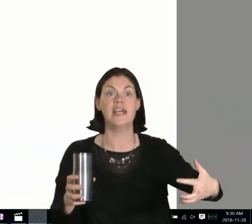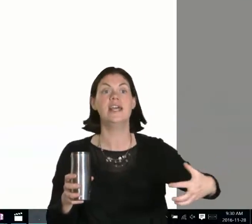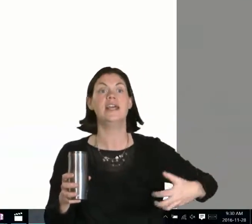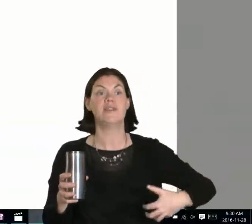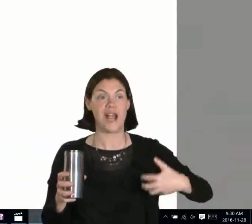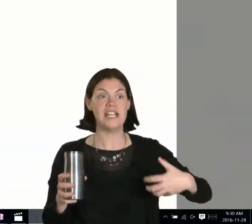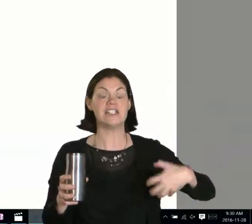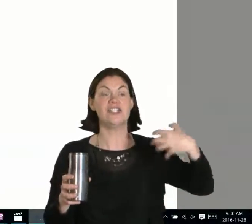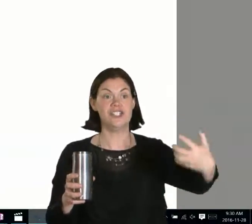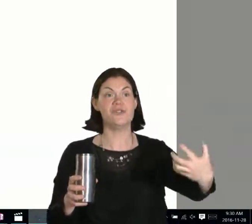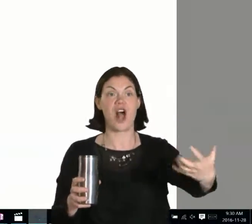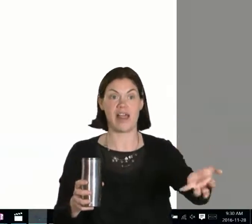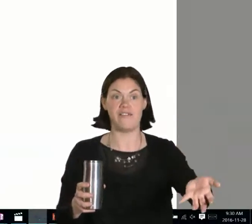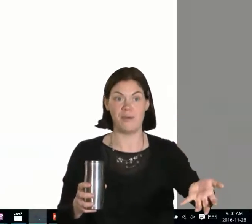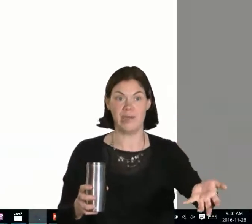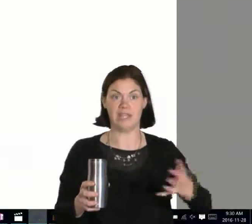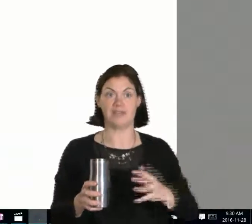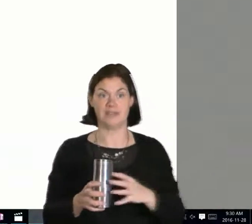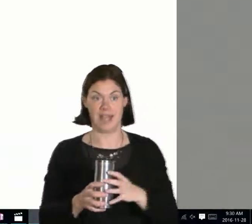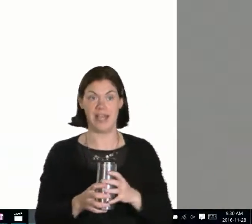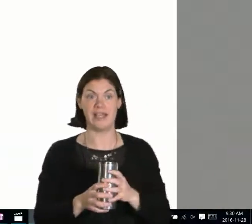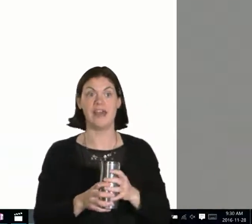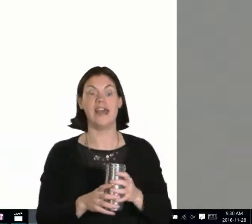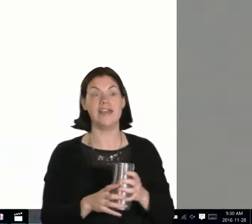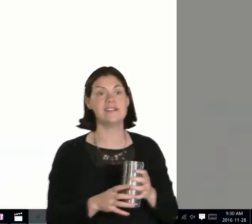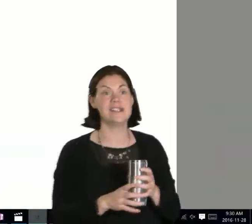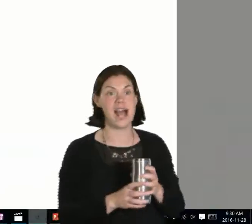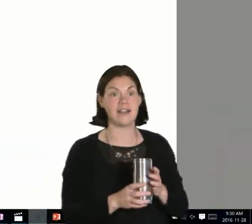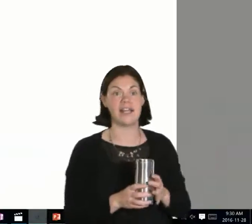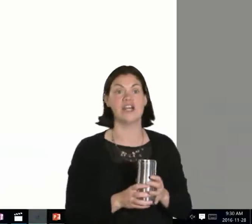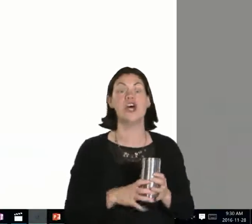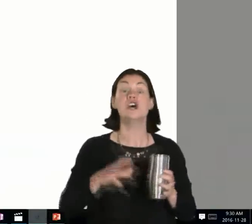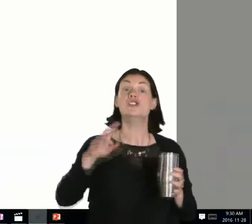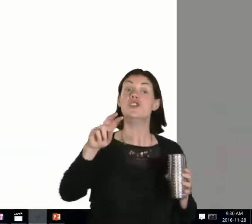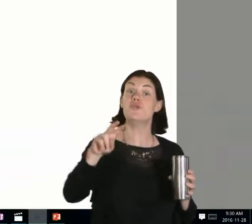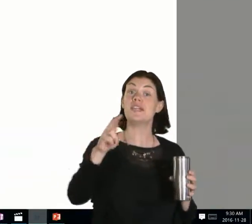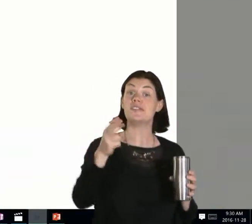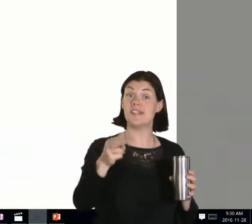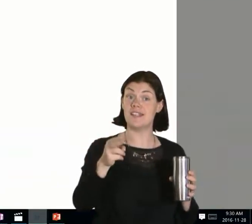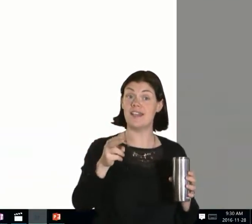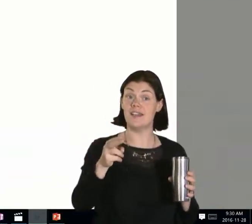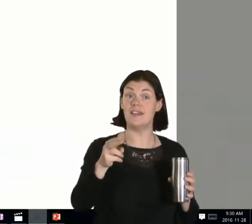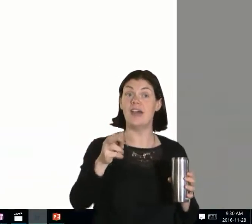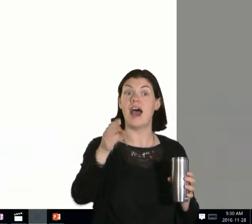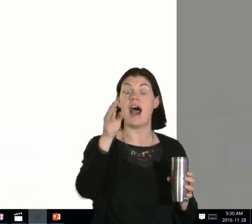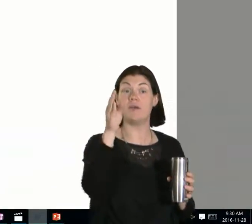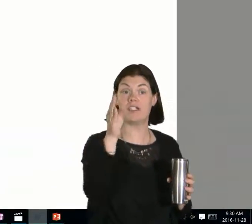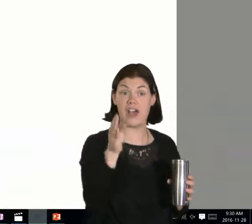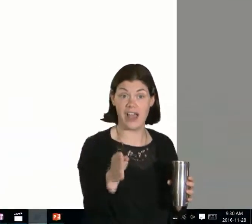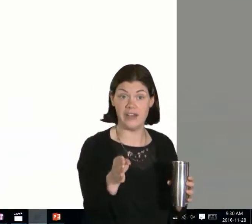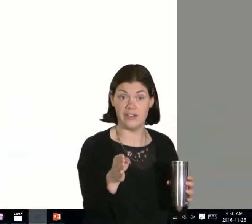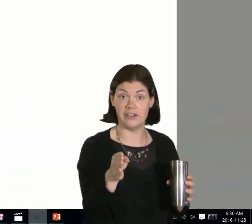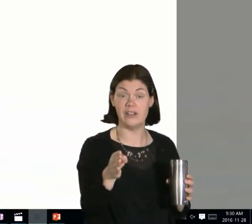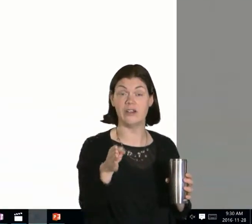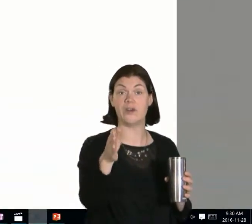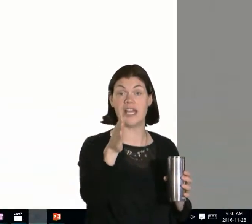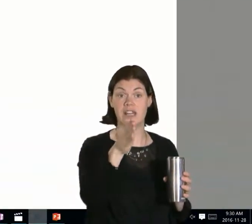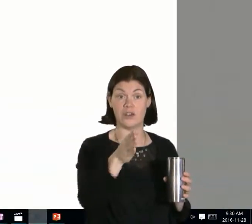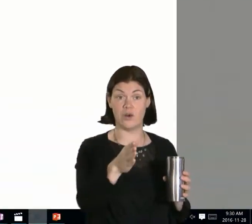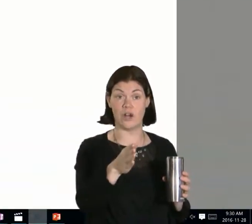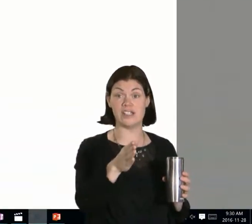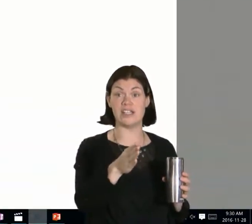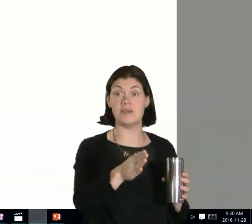on, right? Do not laugh at me, okay? Exactly. So you can see how a title